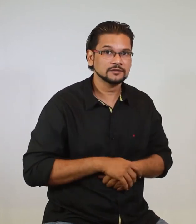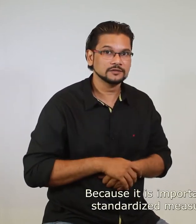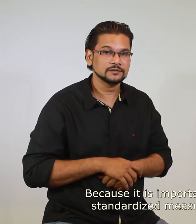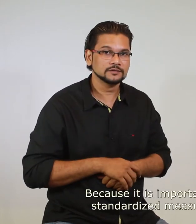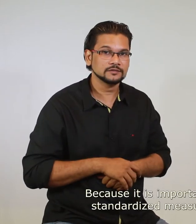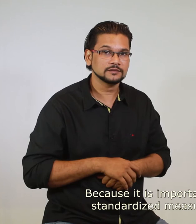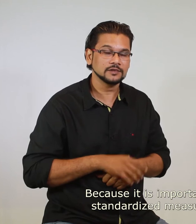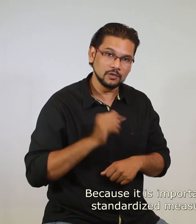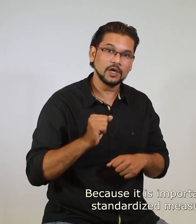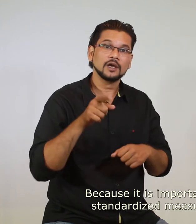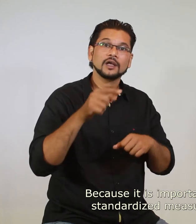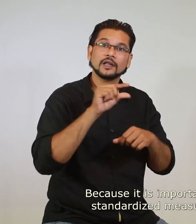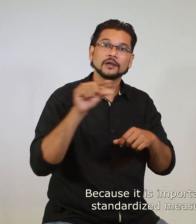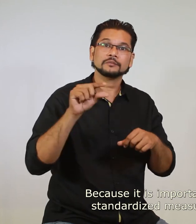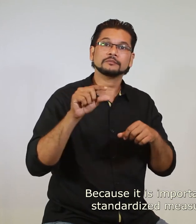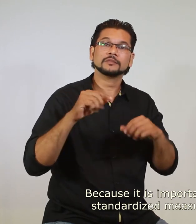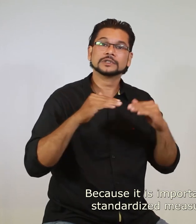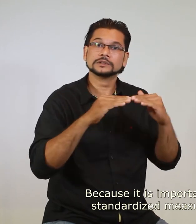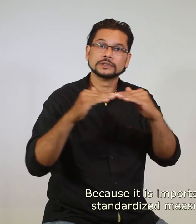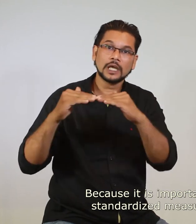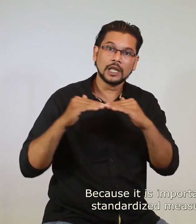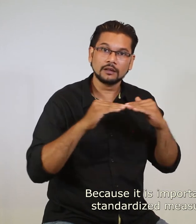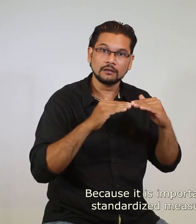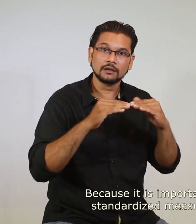because it's important to have standardized measurements.